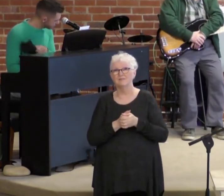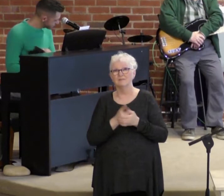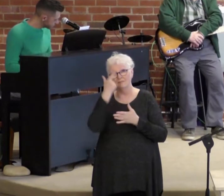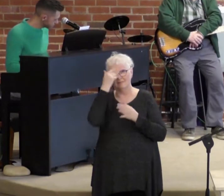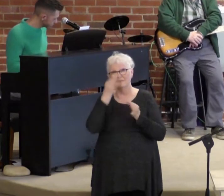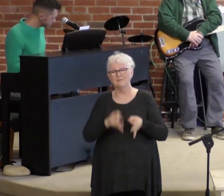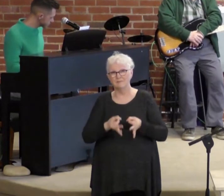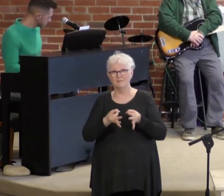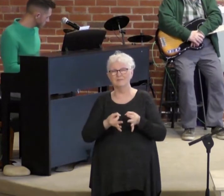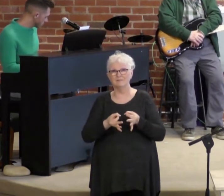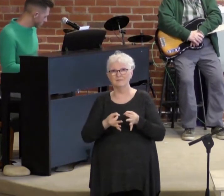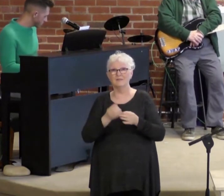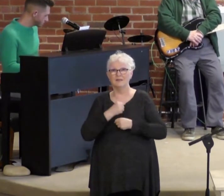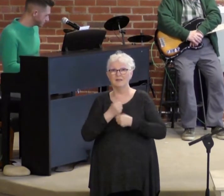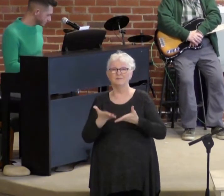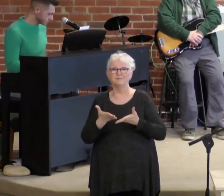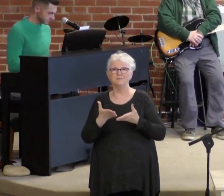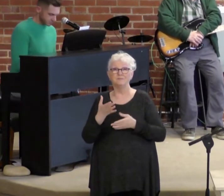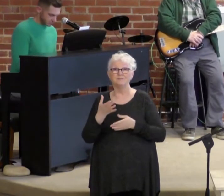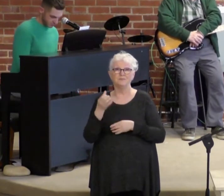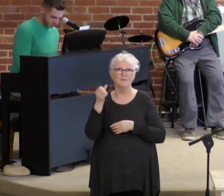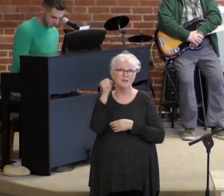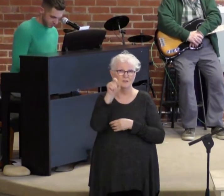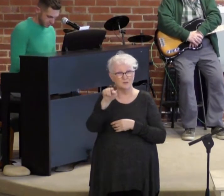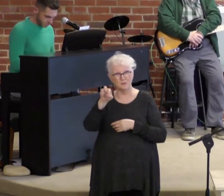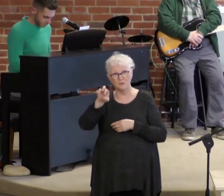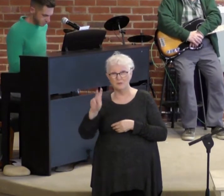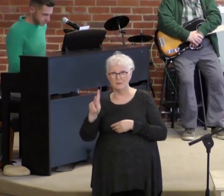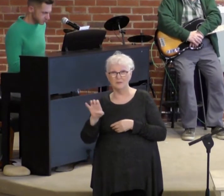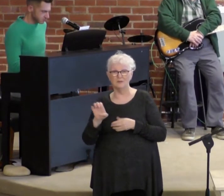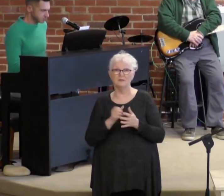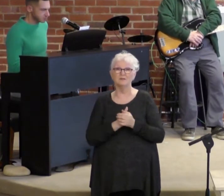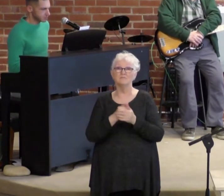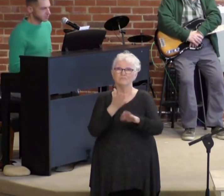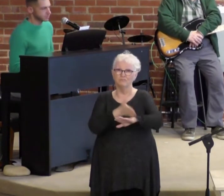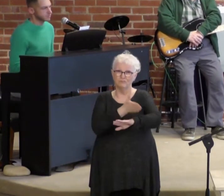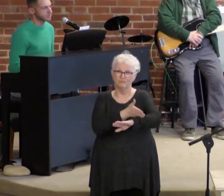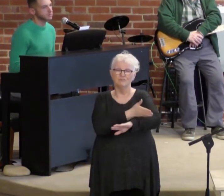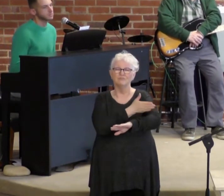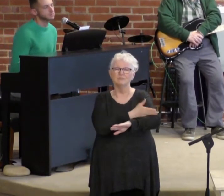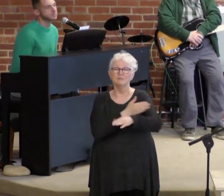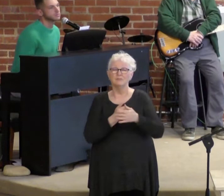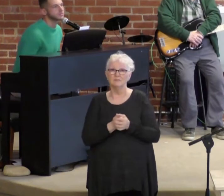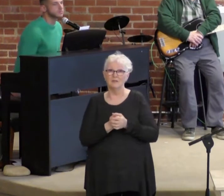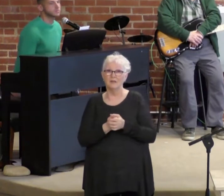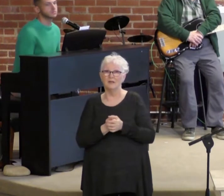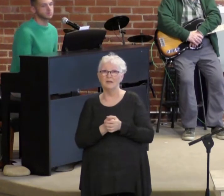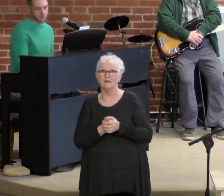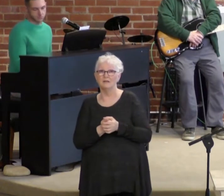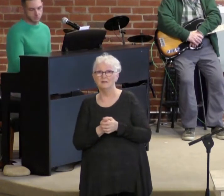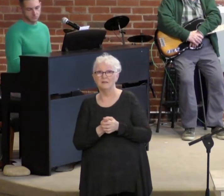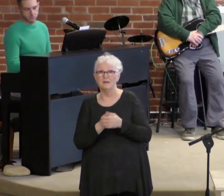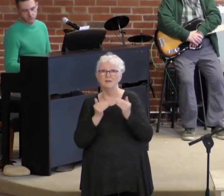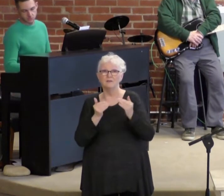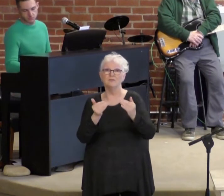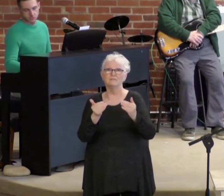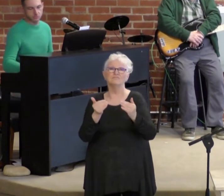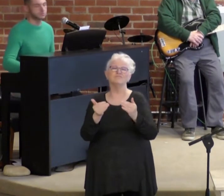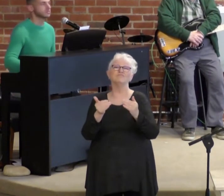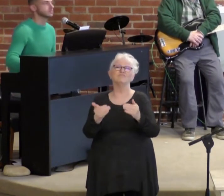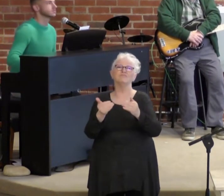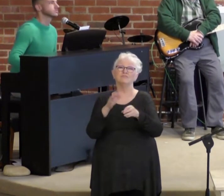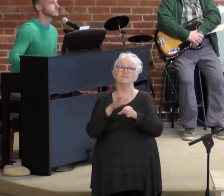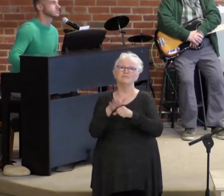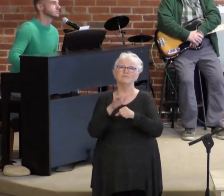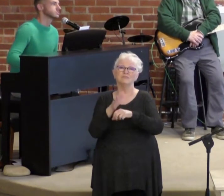the stroke, and she is doing better and on the way to a full recovery, which may take some time, but